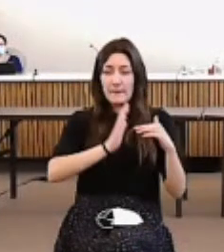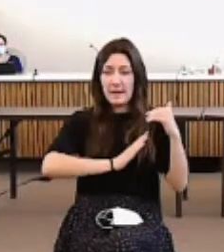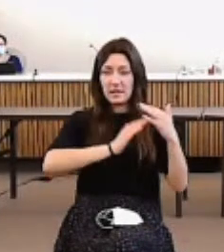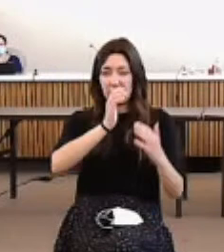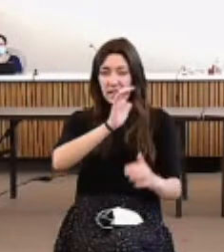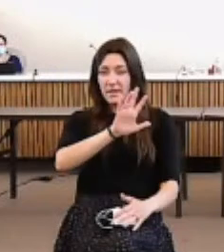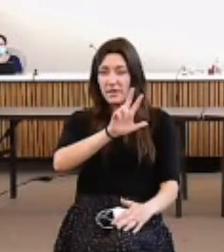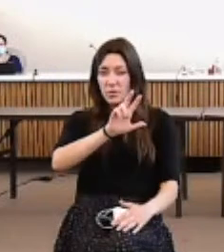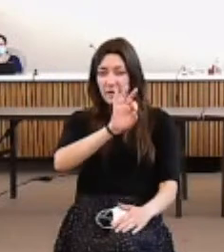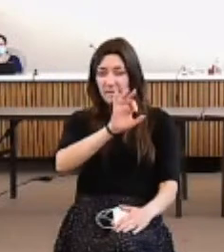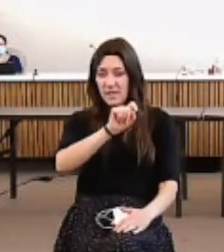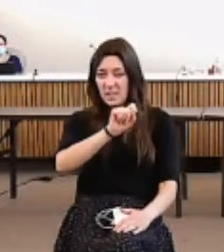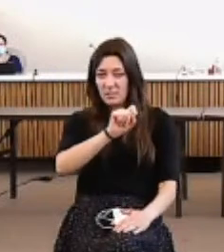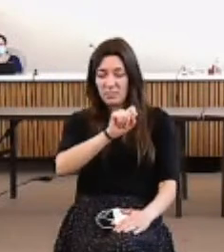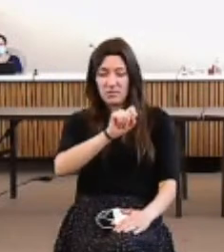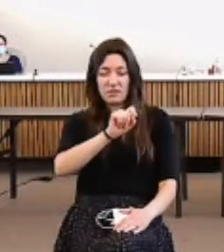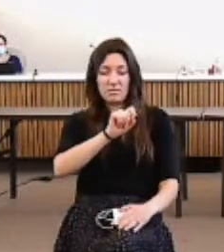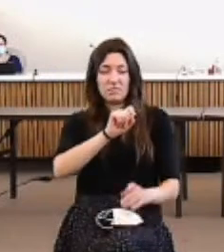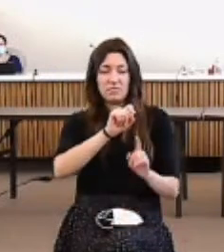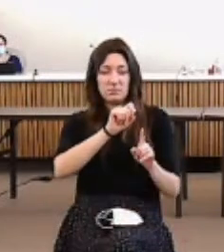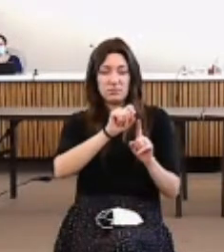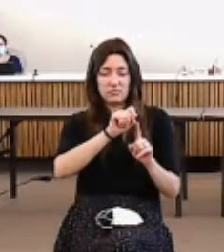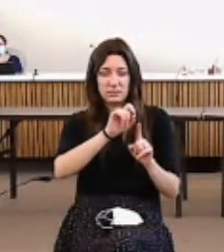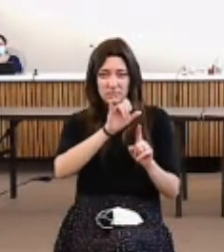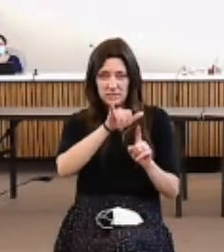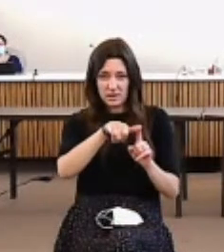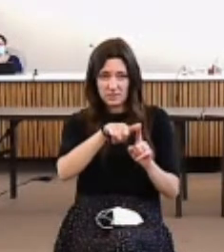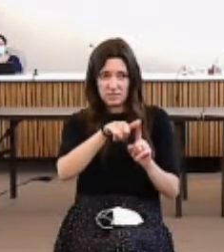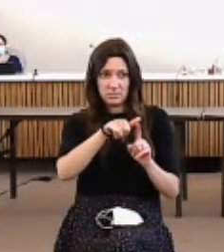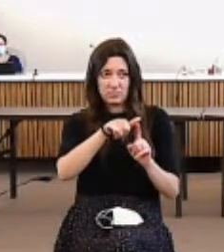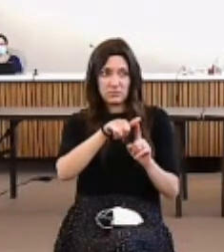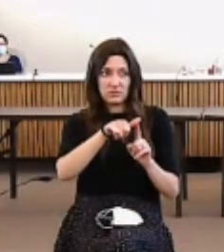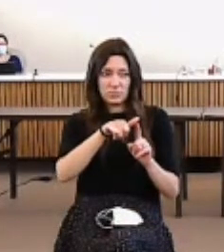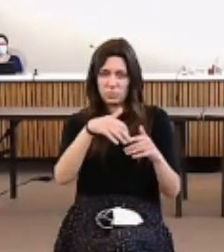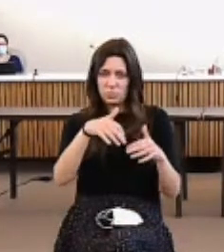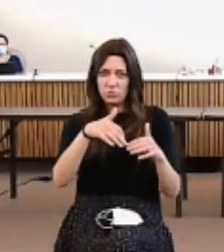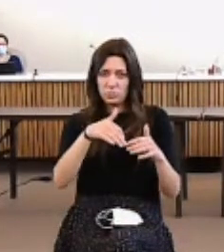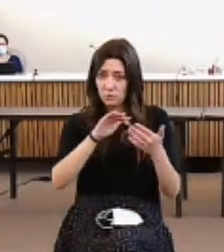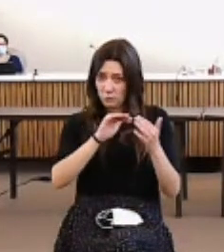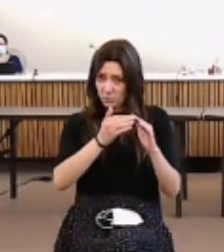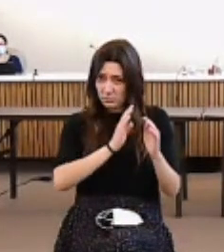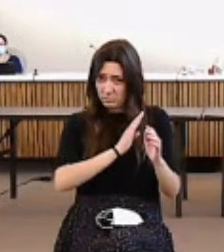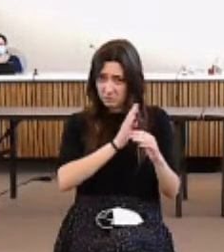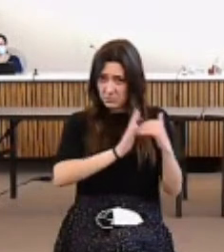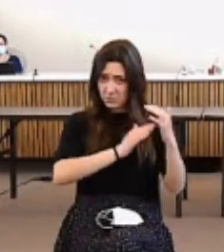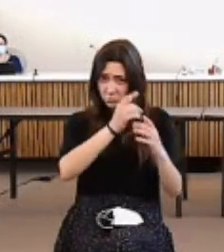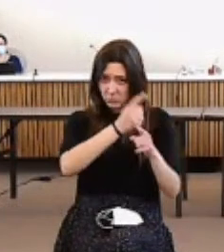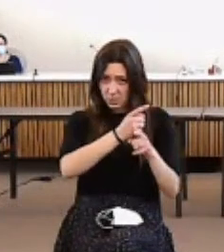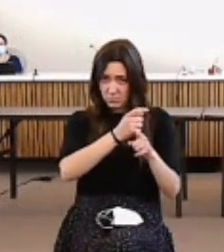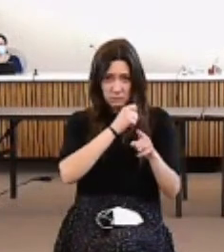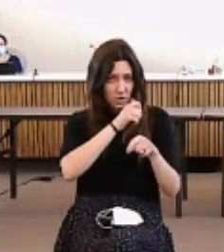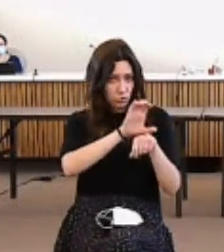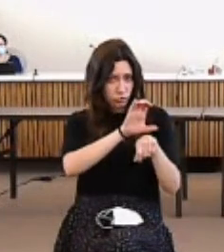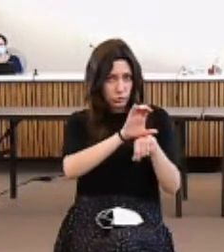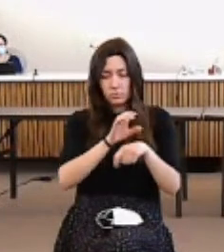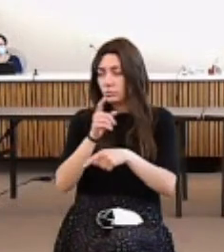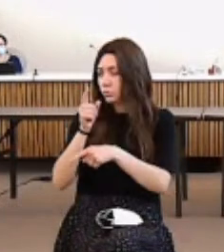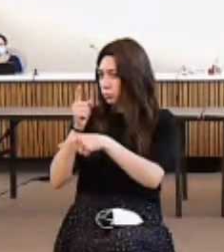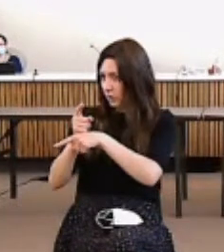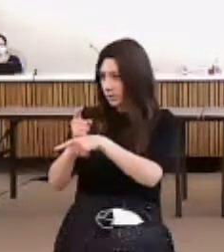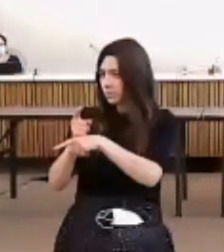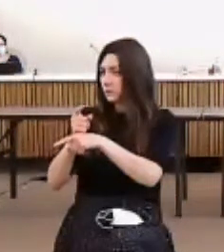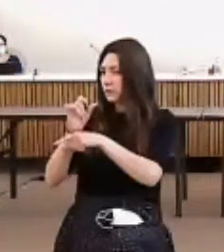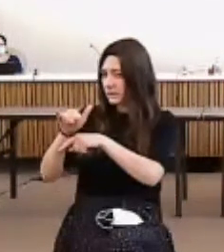of a central, a community building. It's not a church, right? It's not a church. And there's no residents in that building,